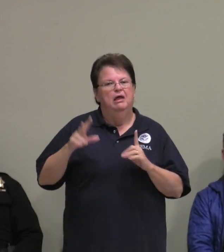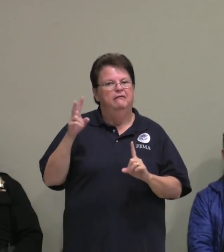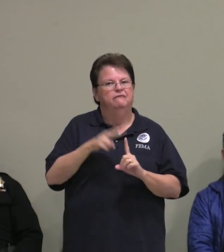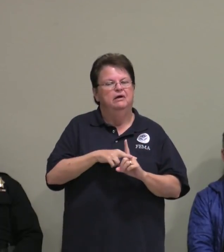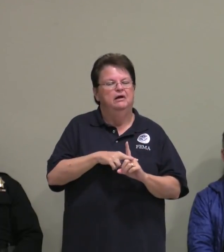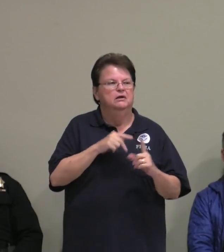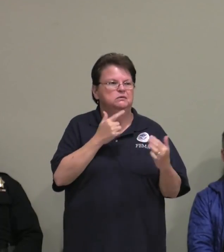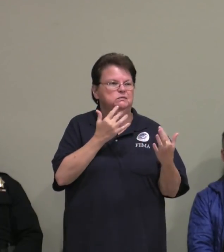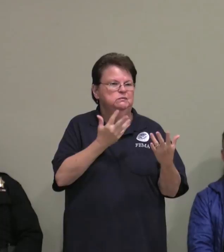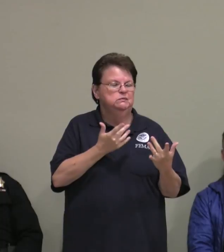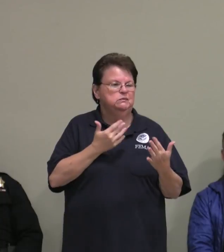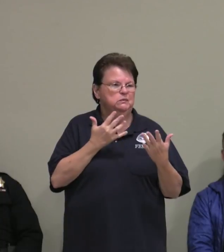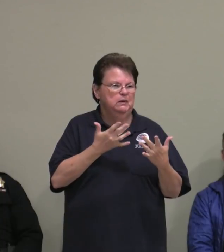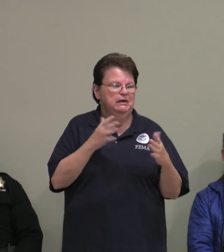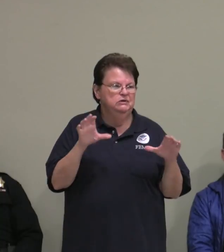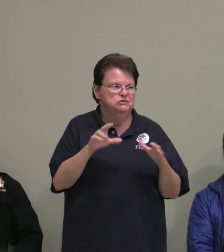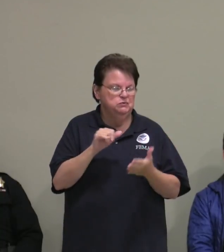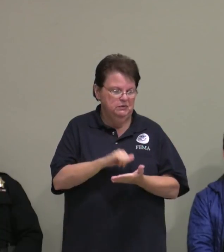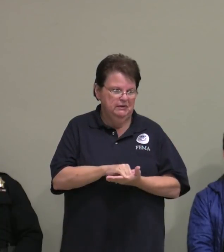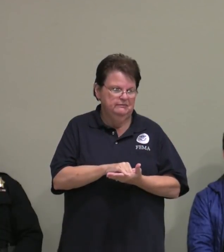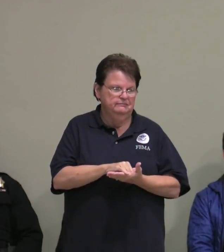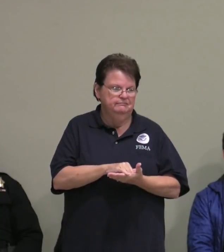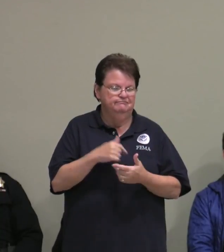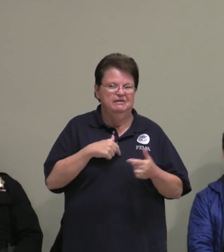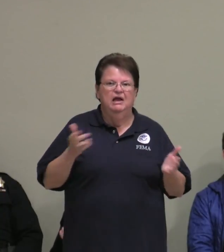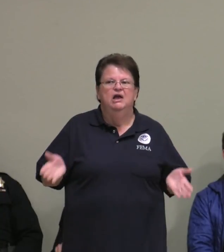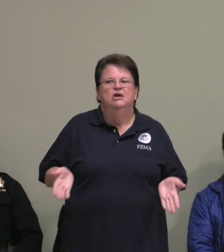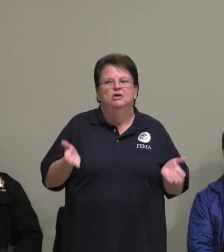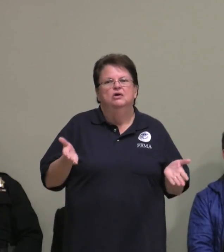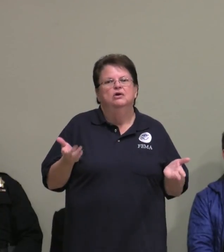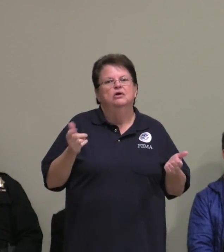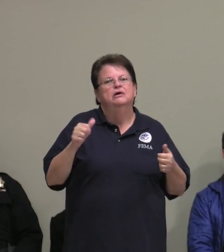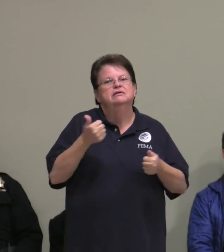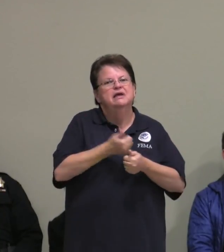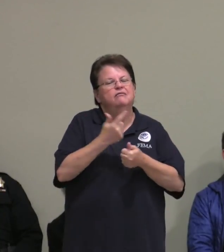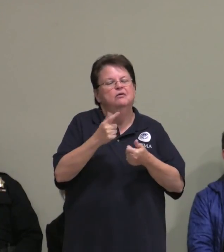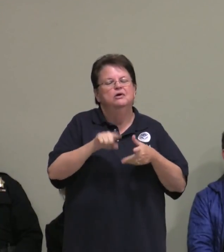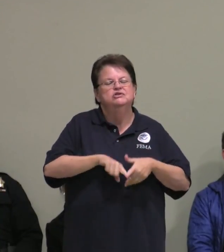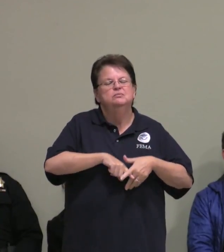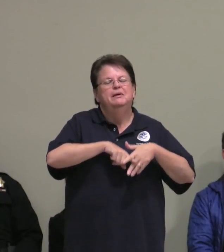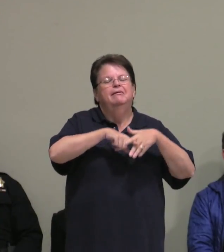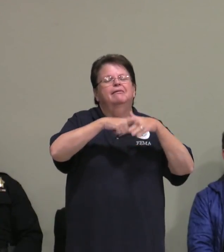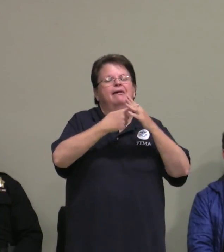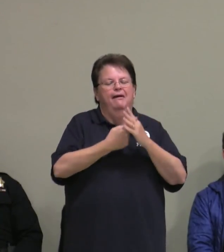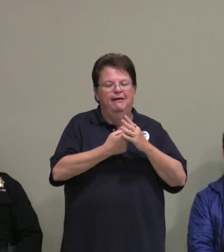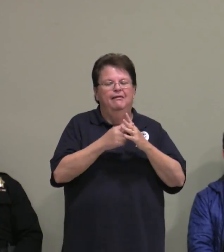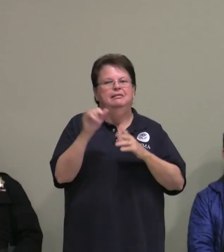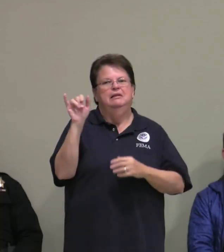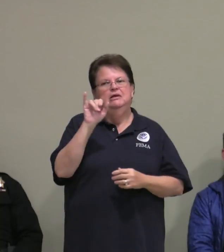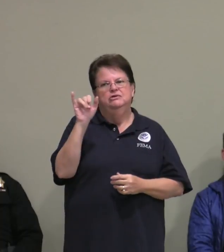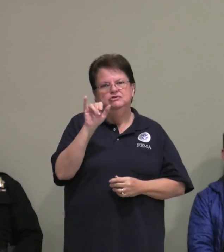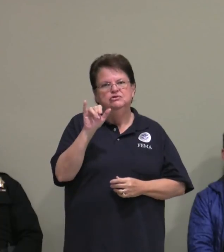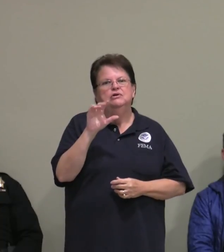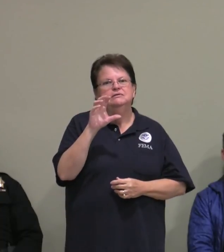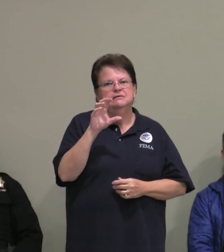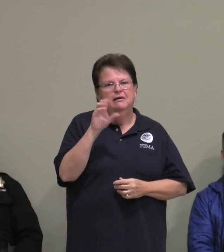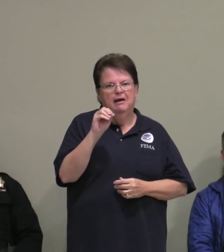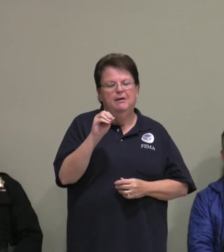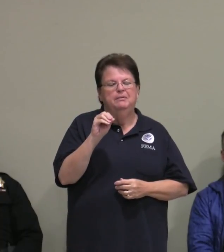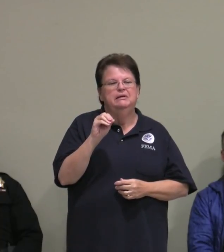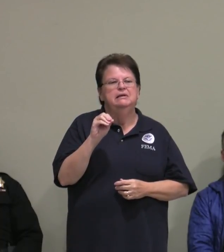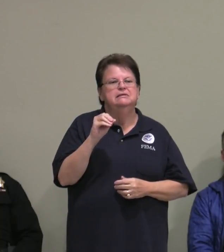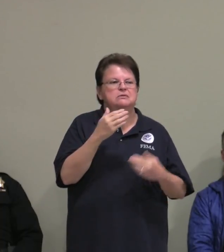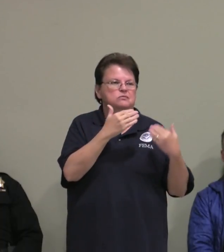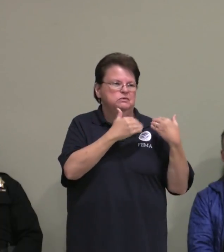They said they were waiting to do it. But I encourage everyone to start that clock, start the insurance company's clock of their